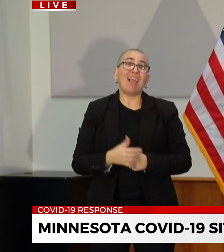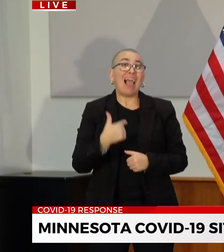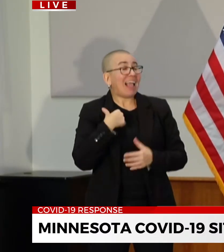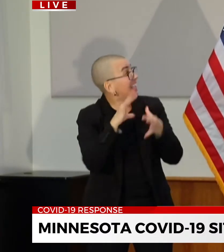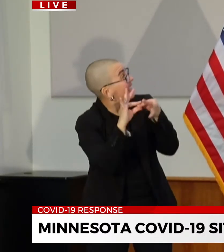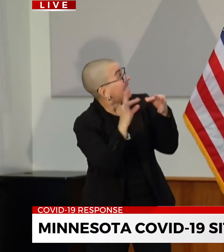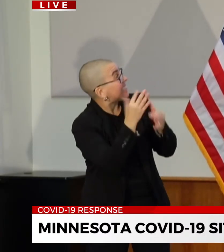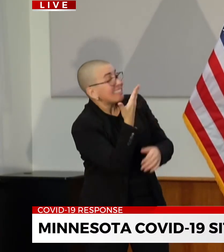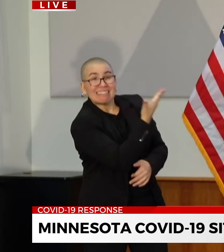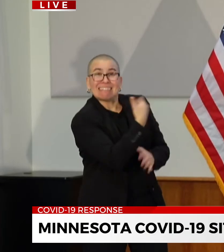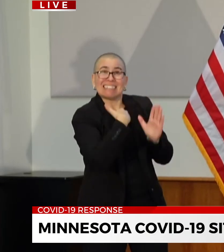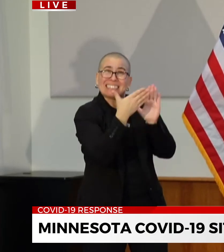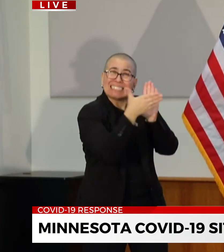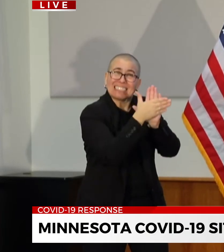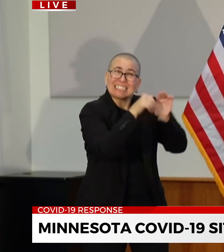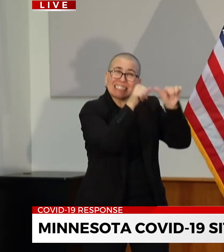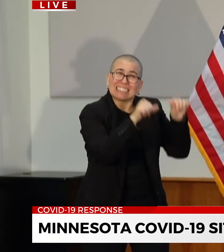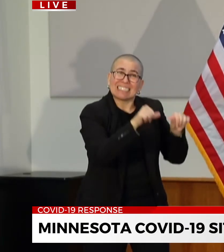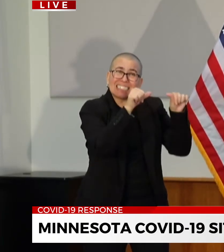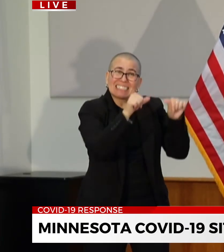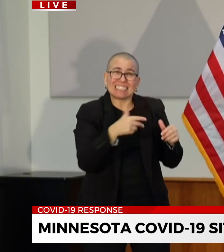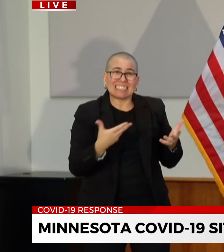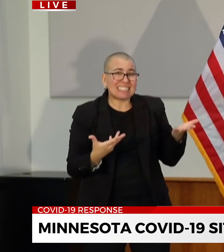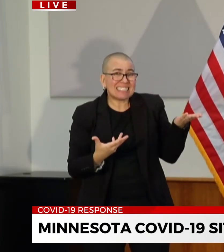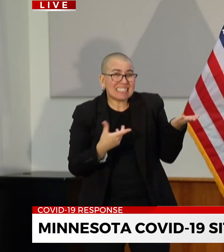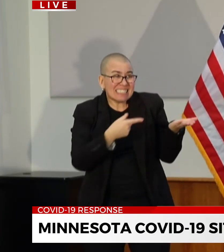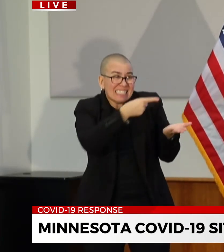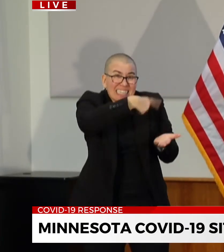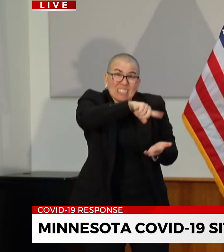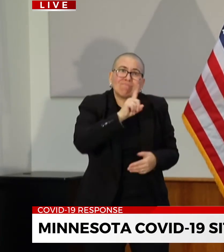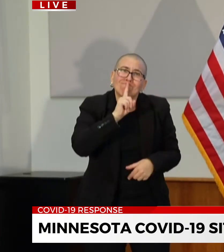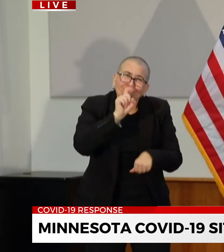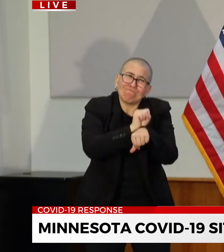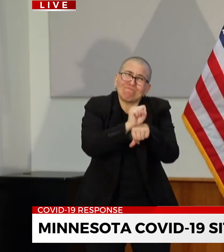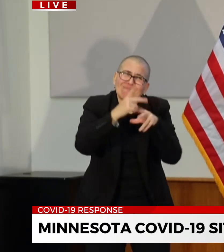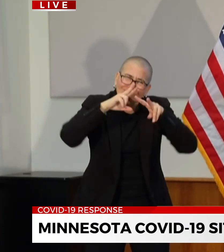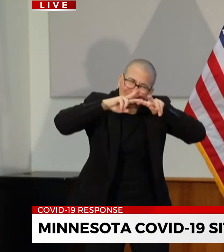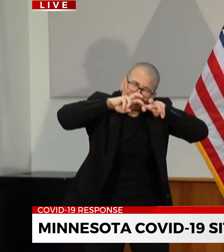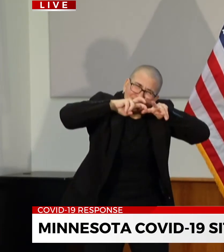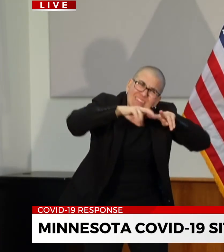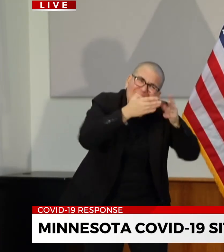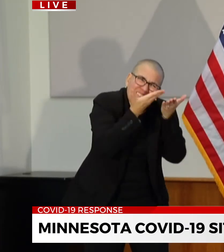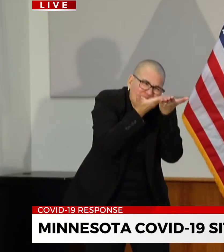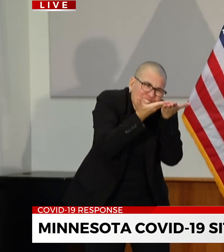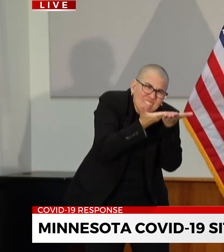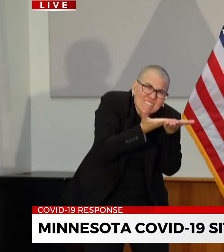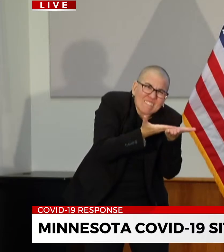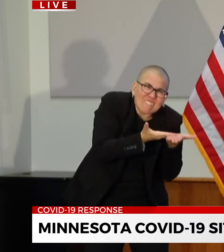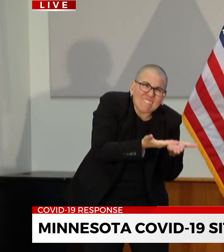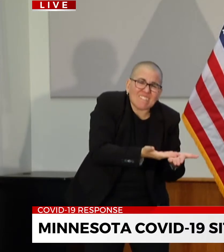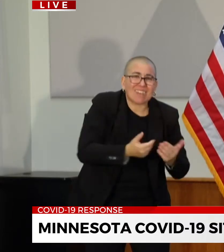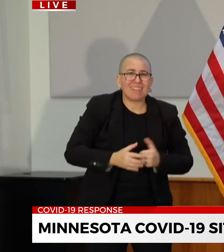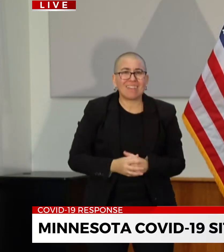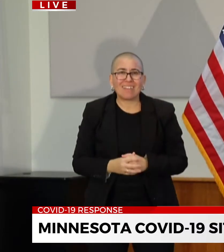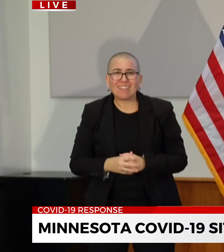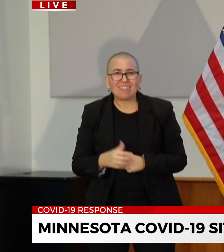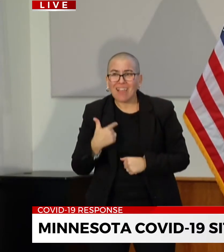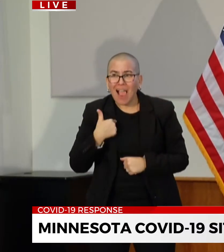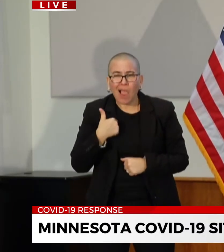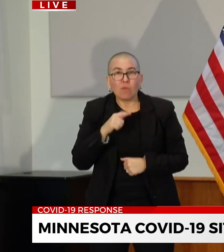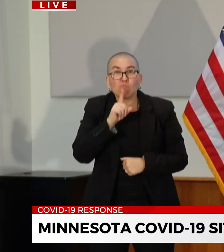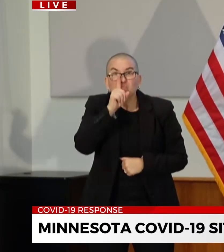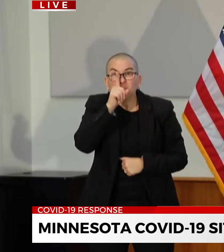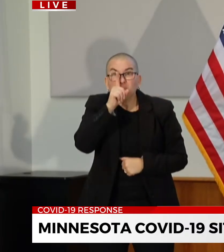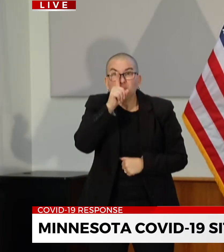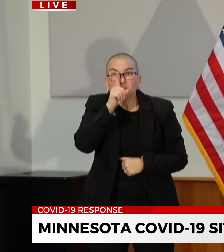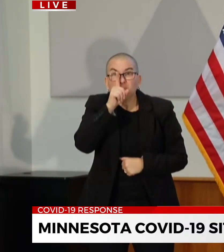validating my position. I'll tell you what, as the governor, the last thing in the world you'd ever want to do is close a business. I'm just telling you, just from a